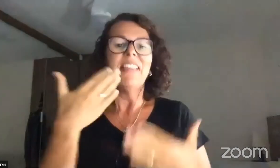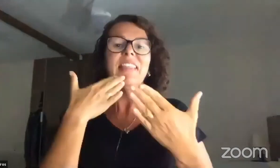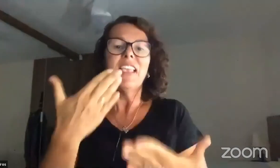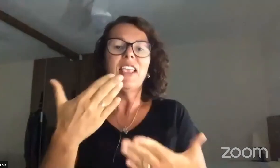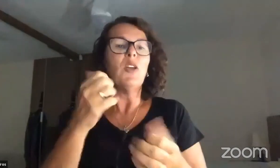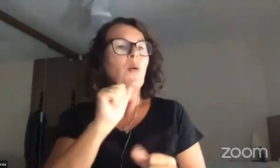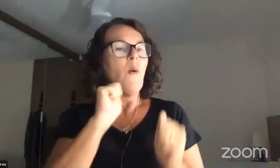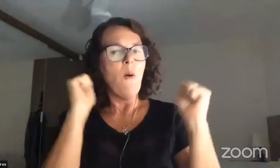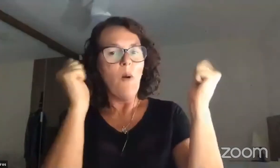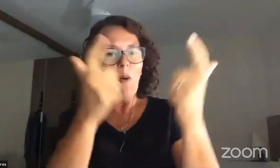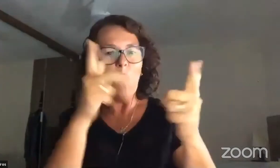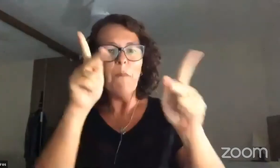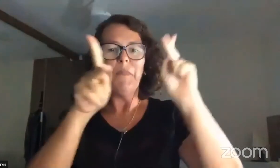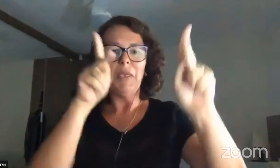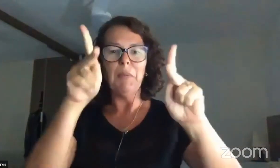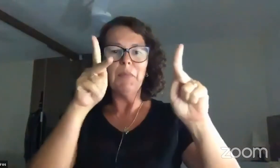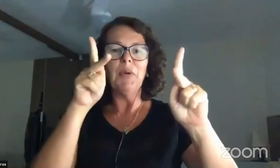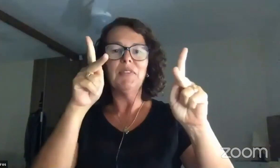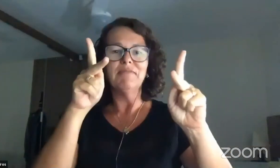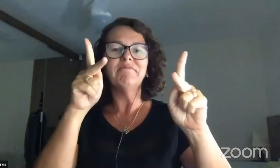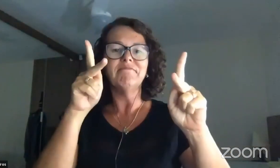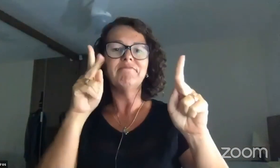We're going to be closing this talk, and I just want to say